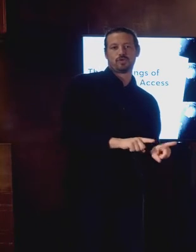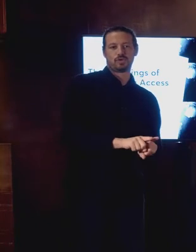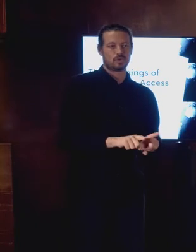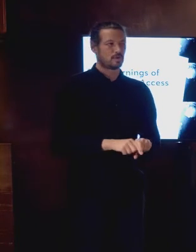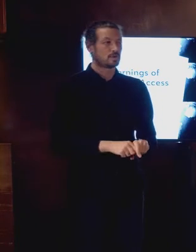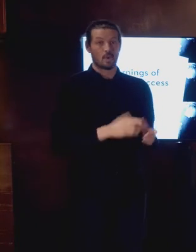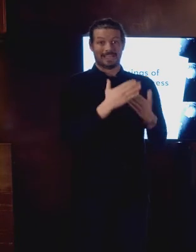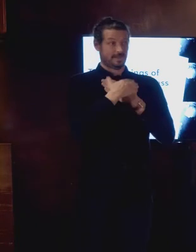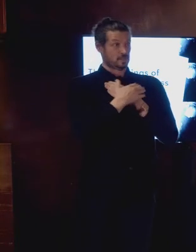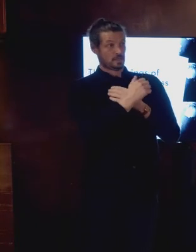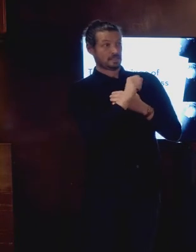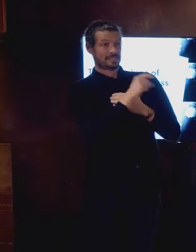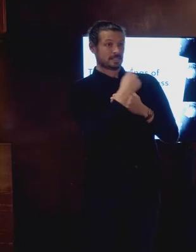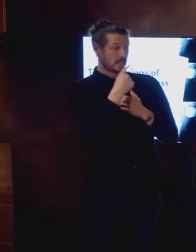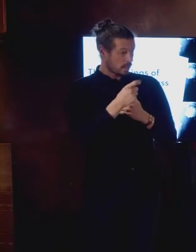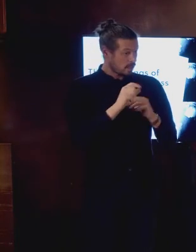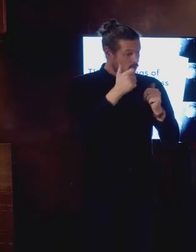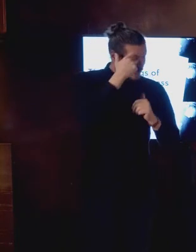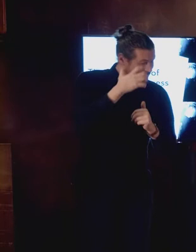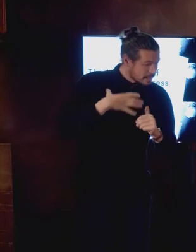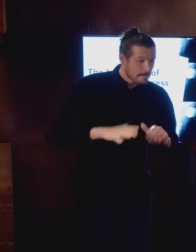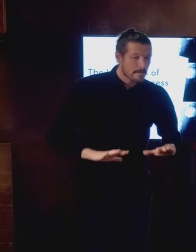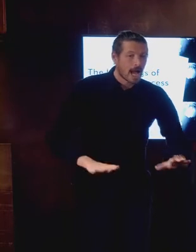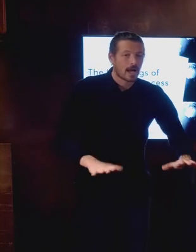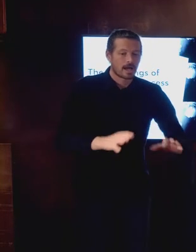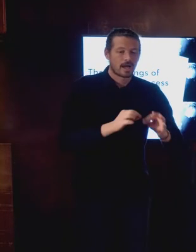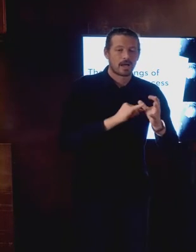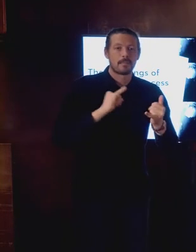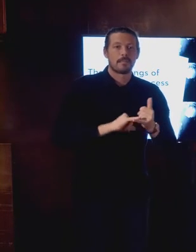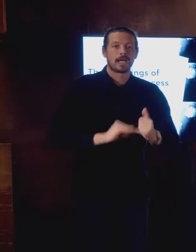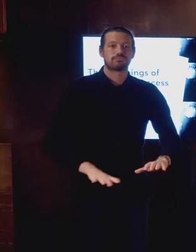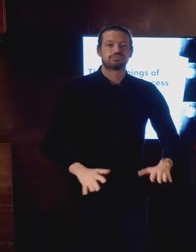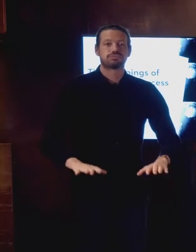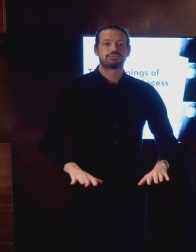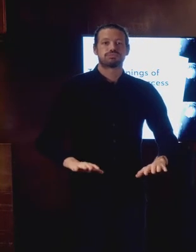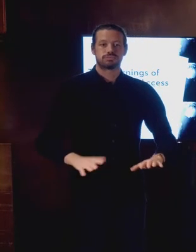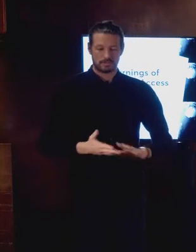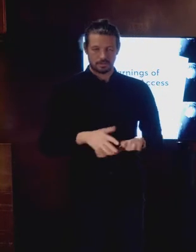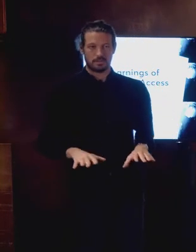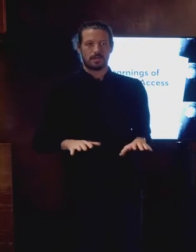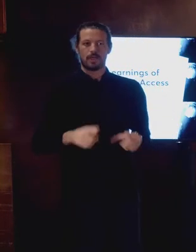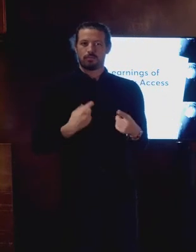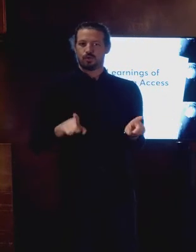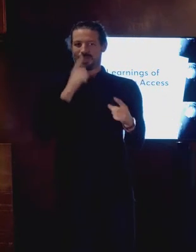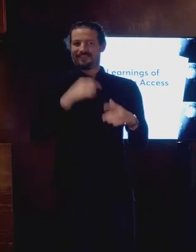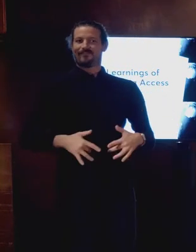should also, the bass vibrations, we had them under the chairs so people could feel the music as well.